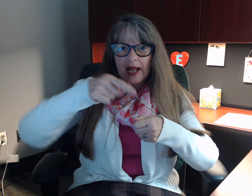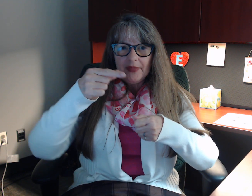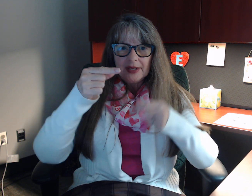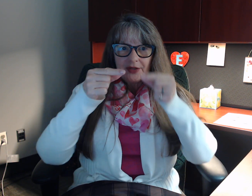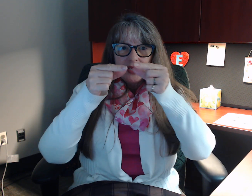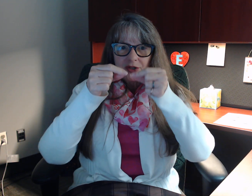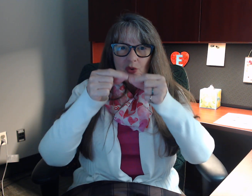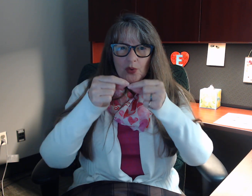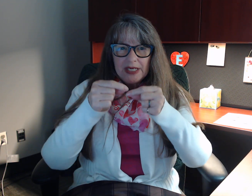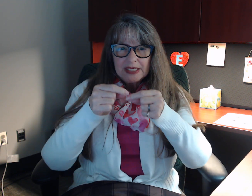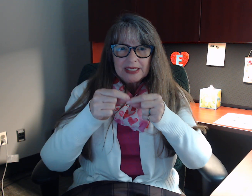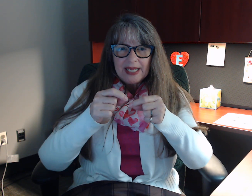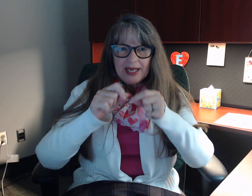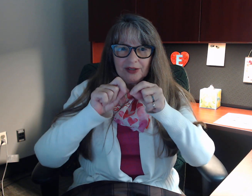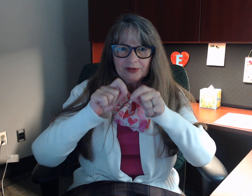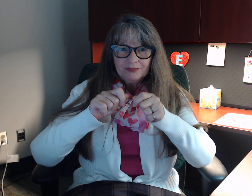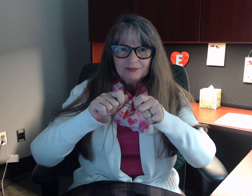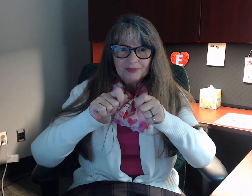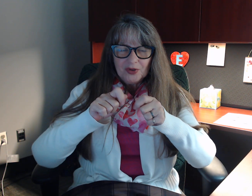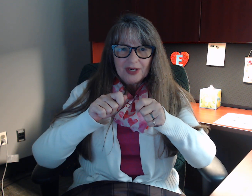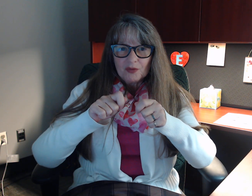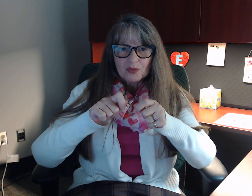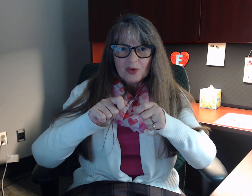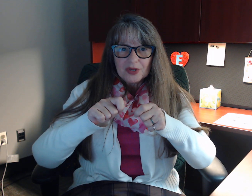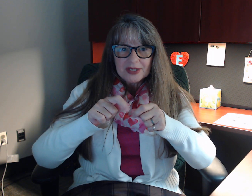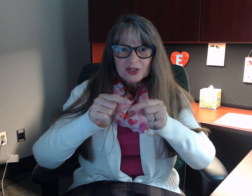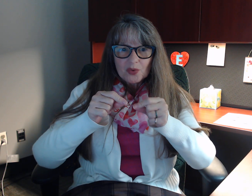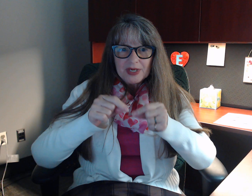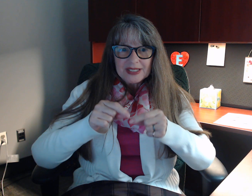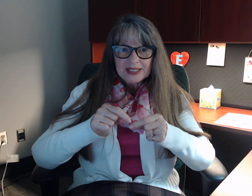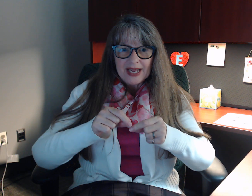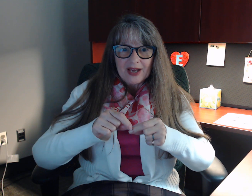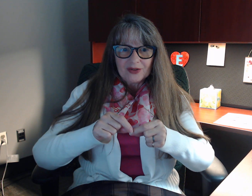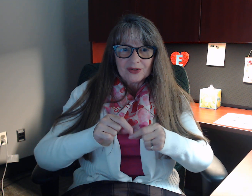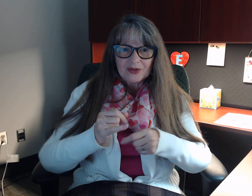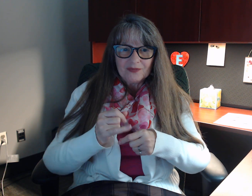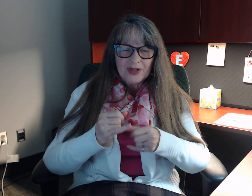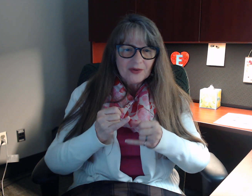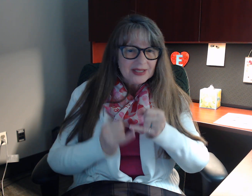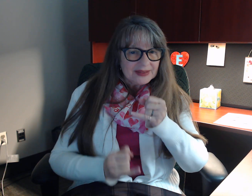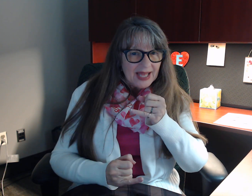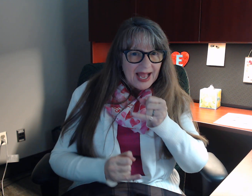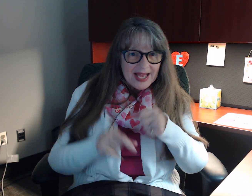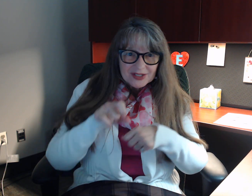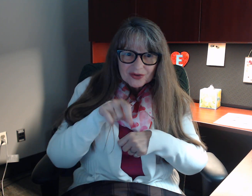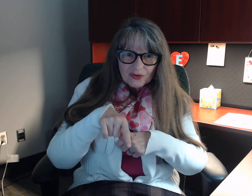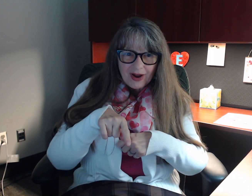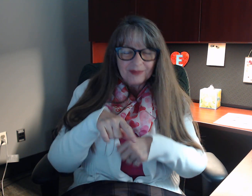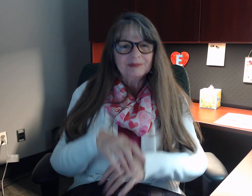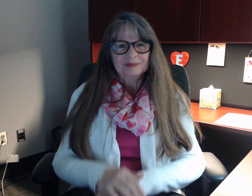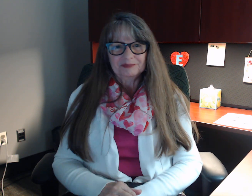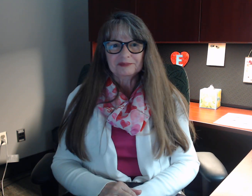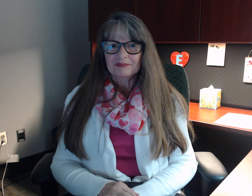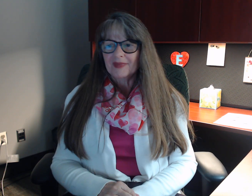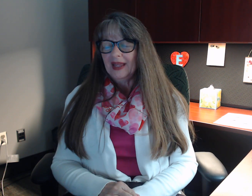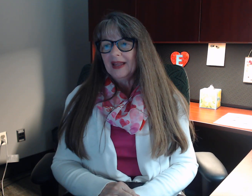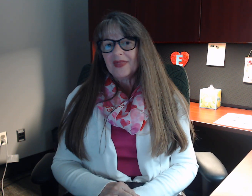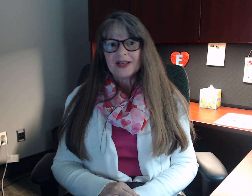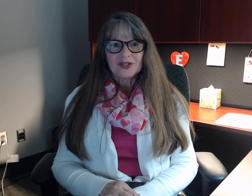then squeeze it down. You can even roll it, squeeze it down to the very last drop.